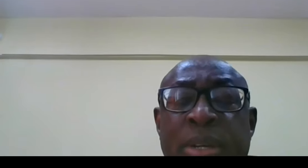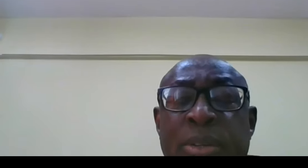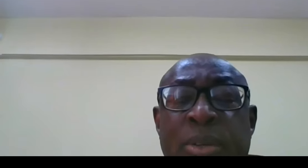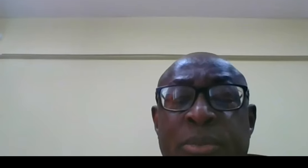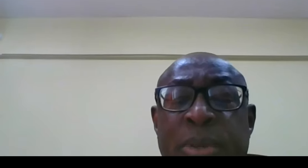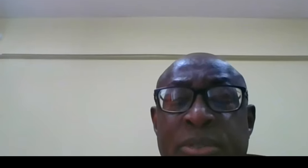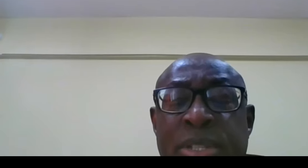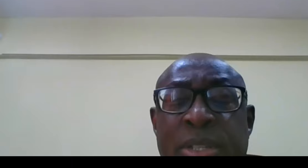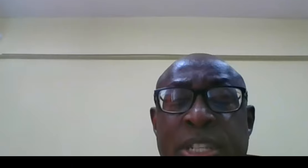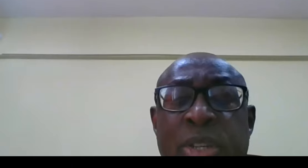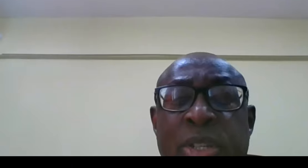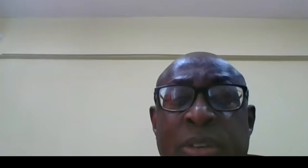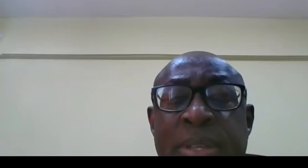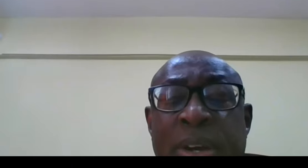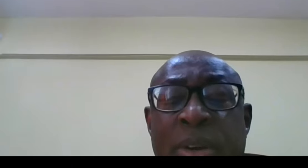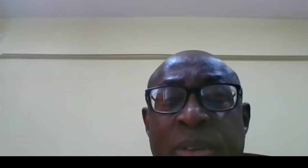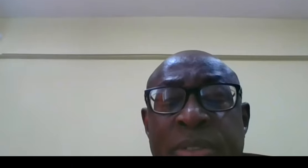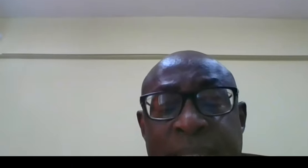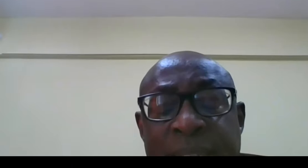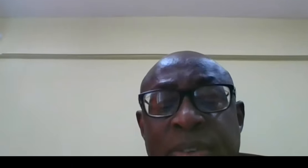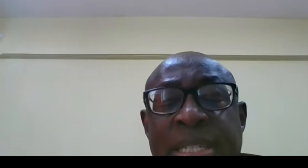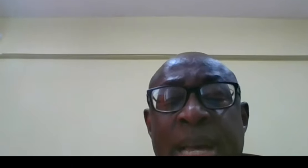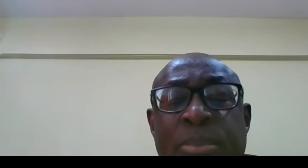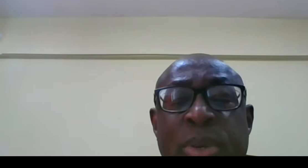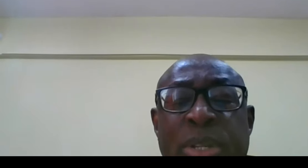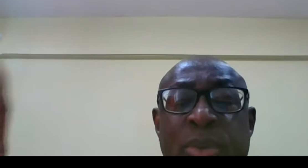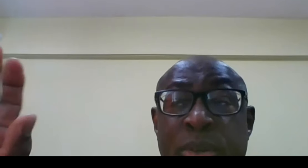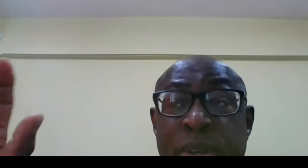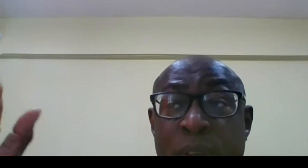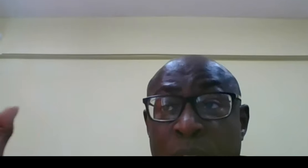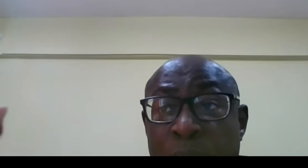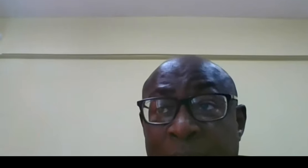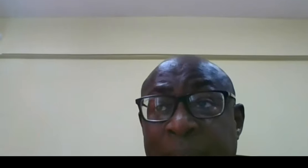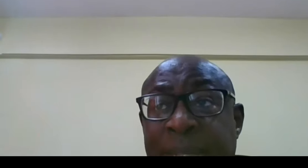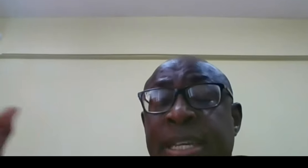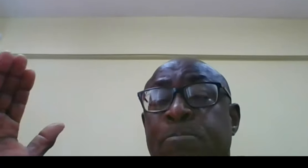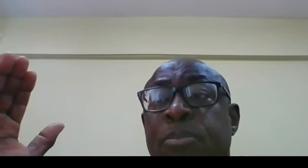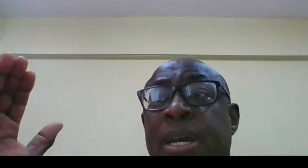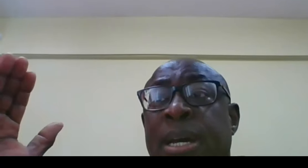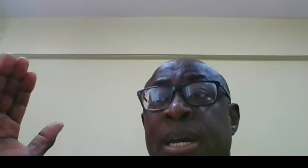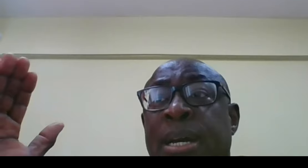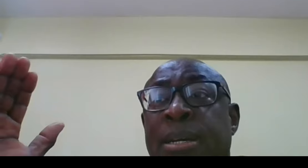So if we look at the results coming out of the CXC, for example, when you look at the